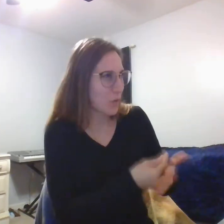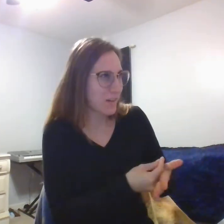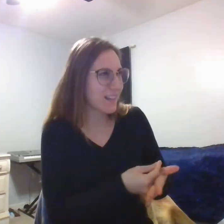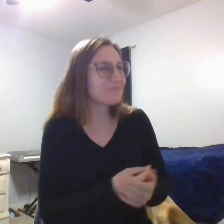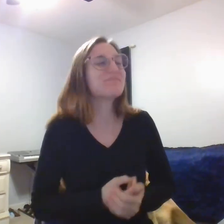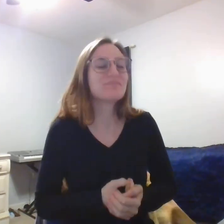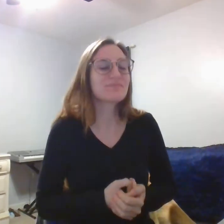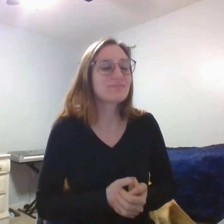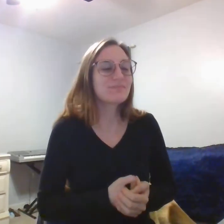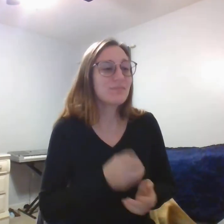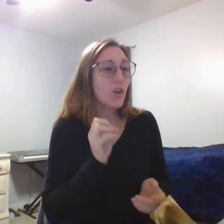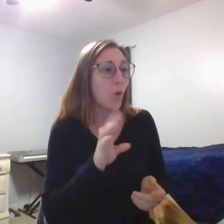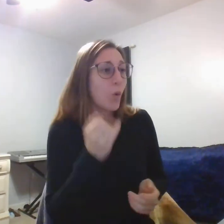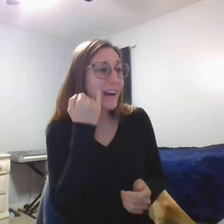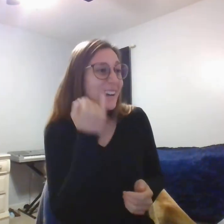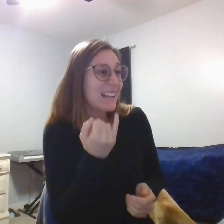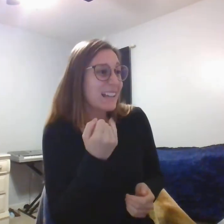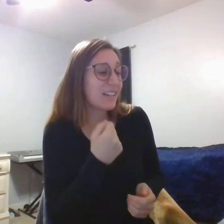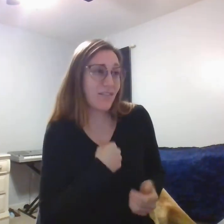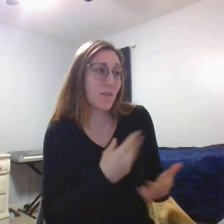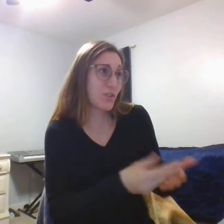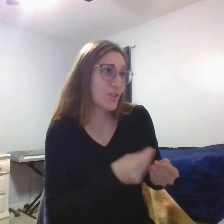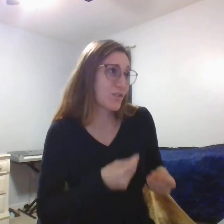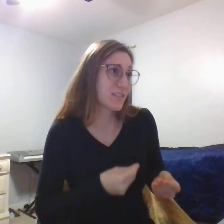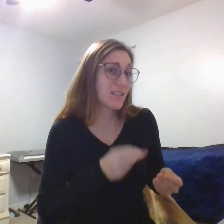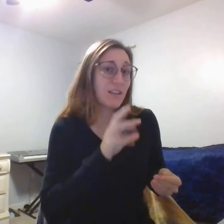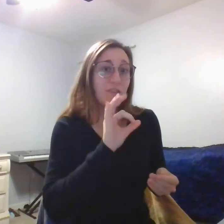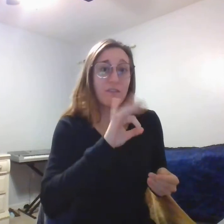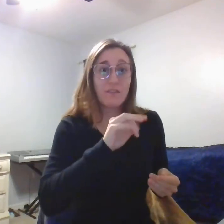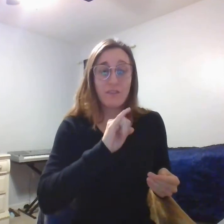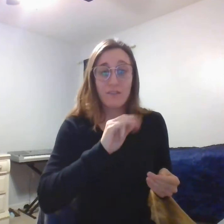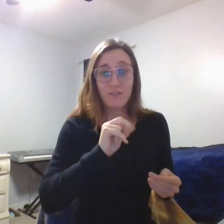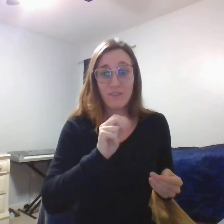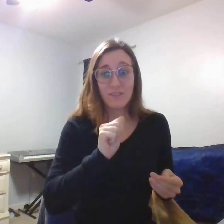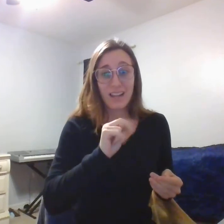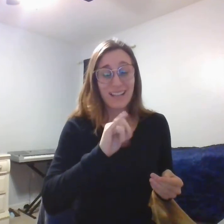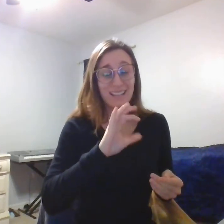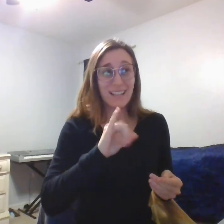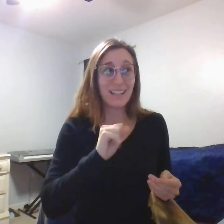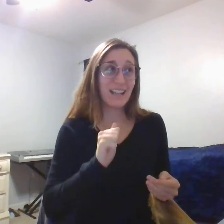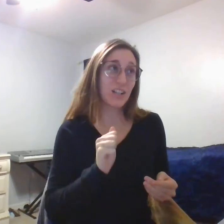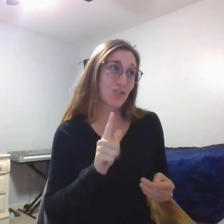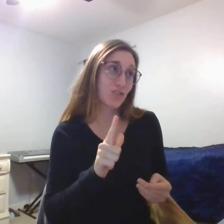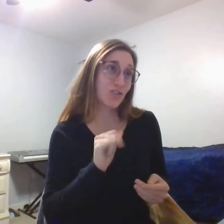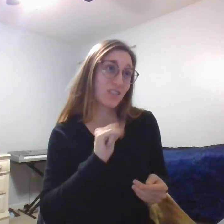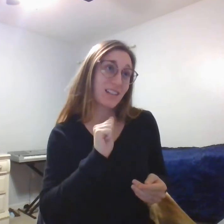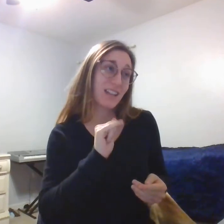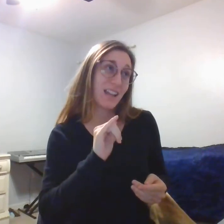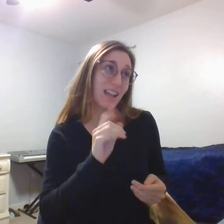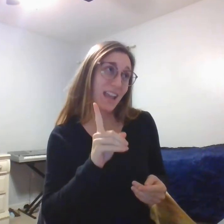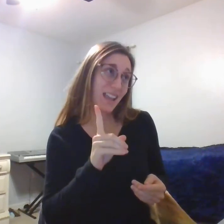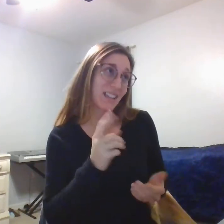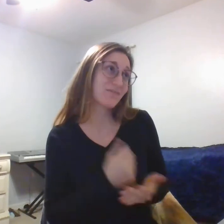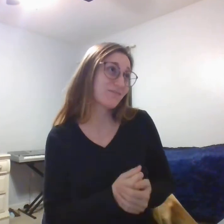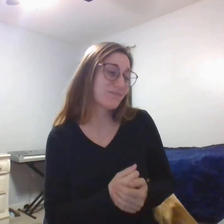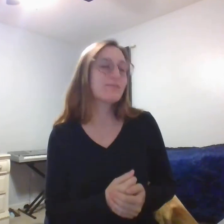I'm struggling academically. What else? I'm lonely. But it's okay because I have really great